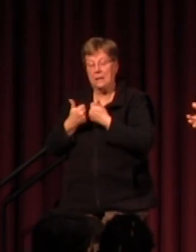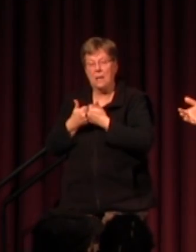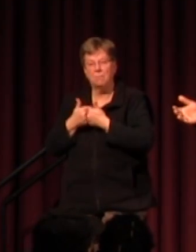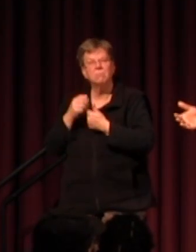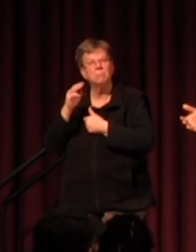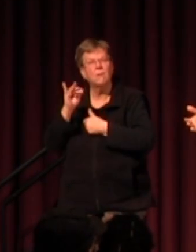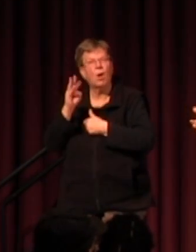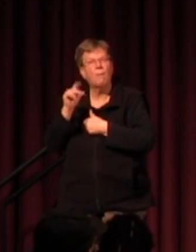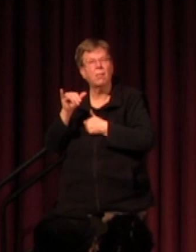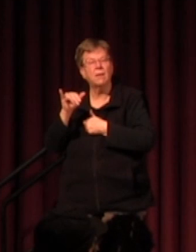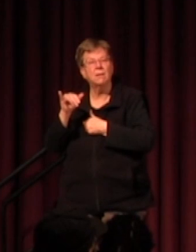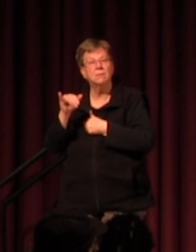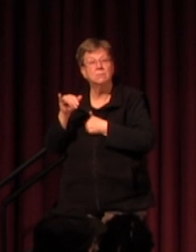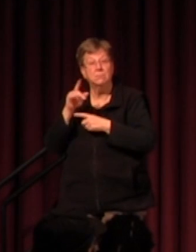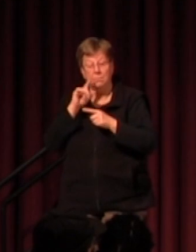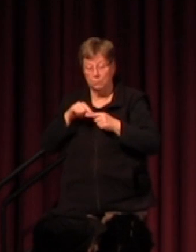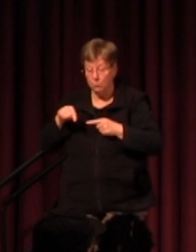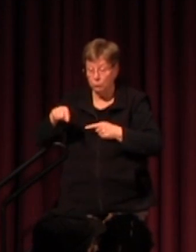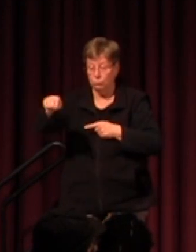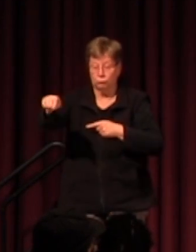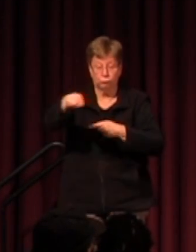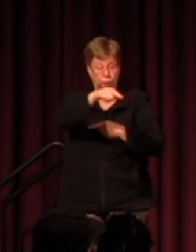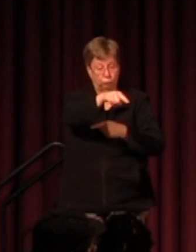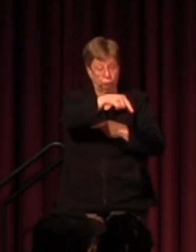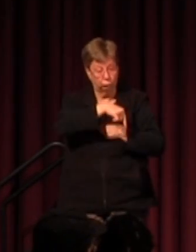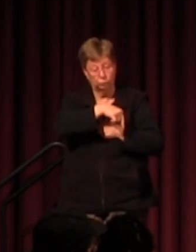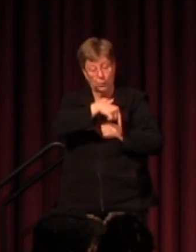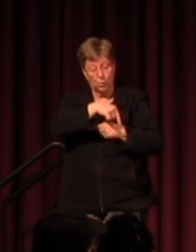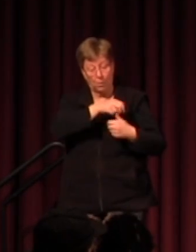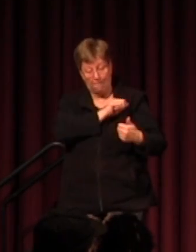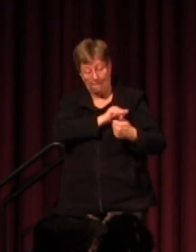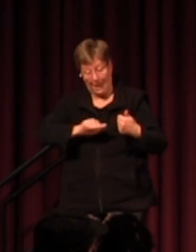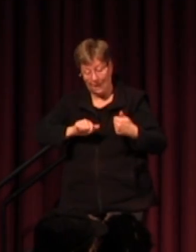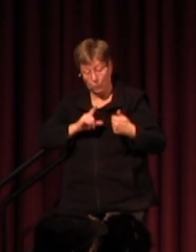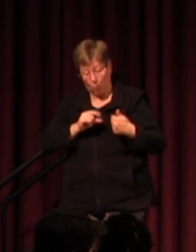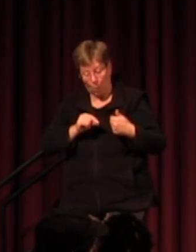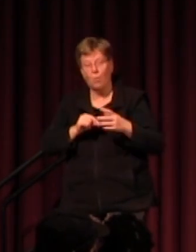Classically, when you pass go, you're supposed to get $200.